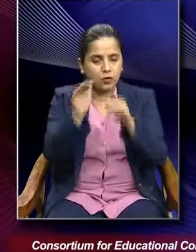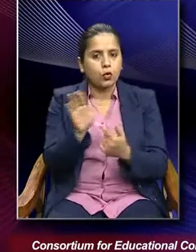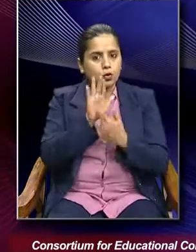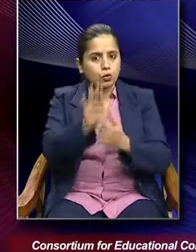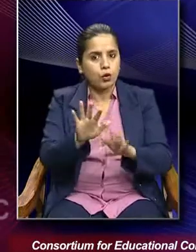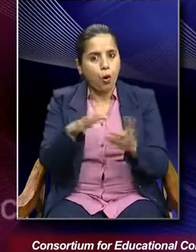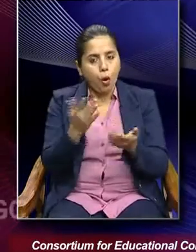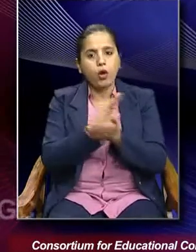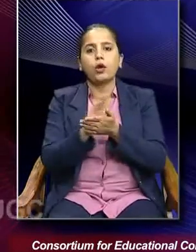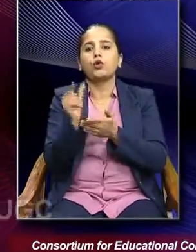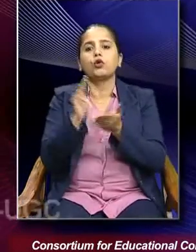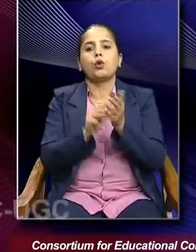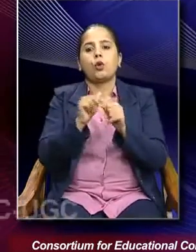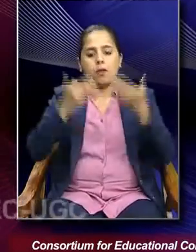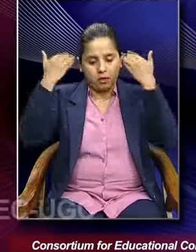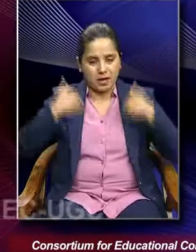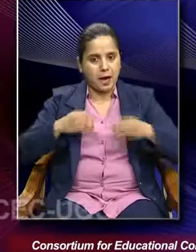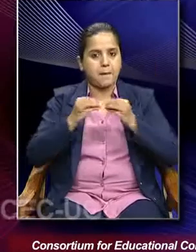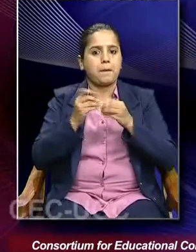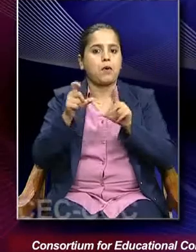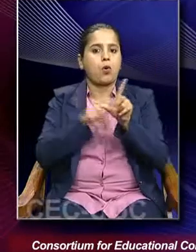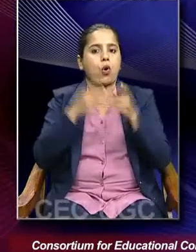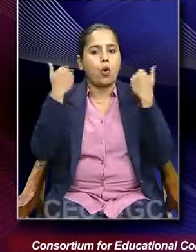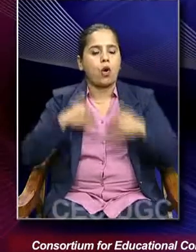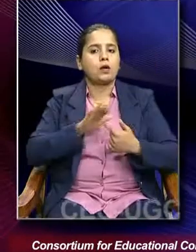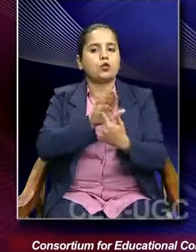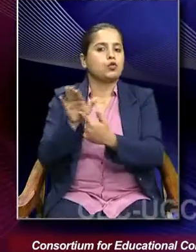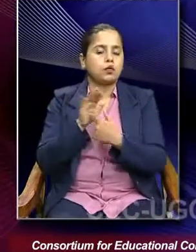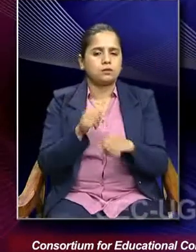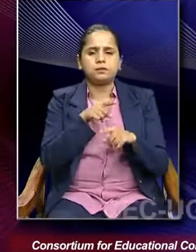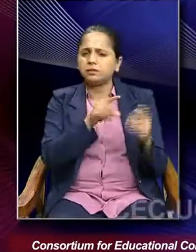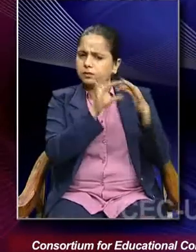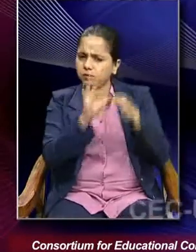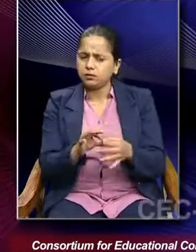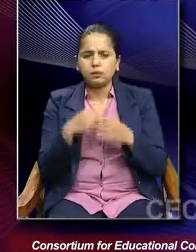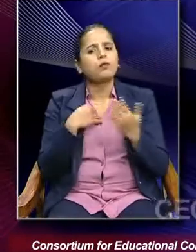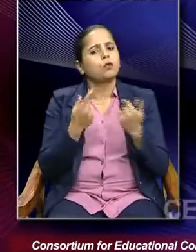the human body. Now, in this context,